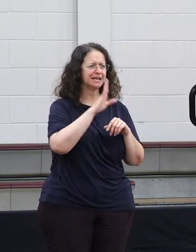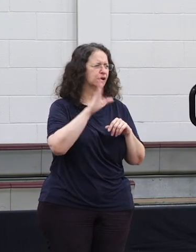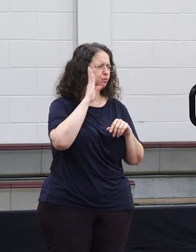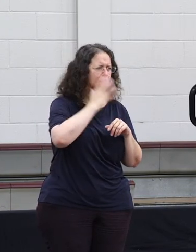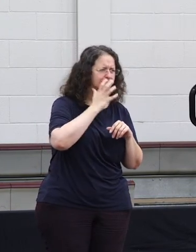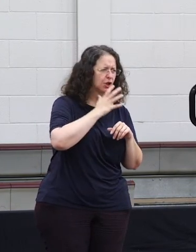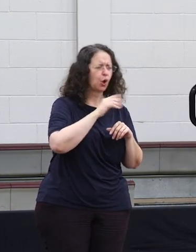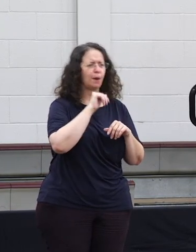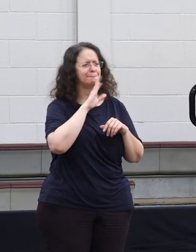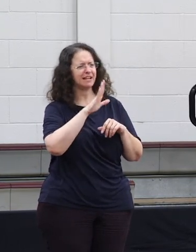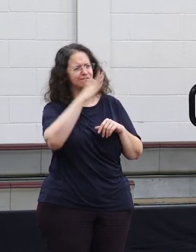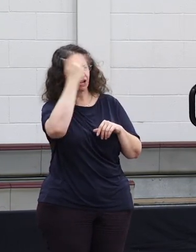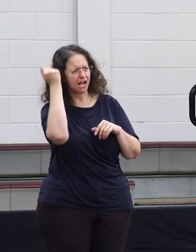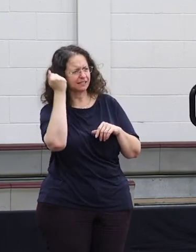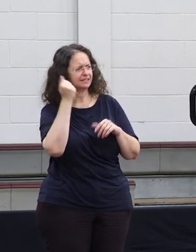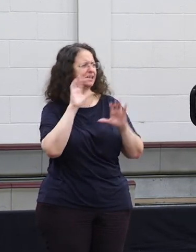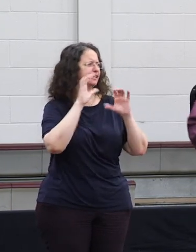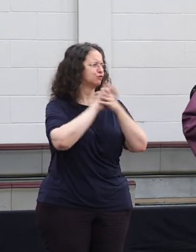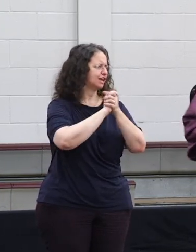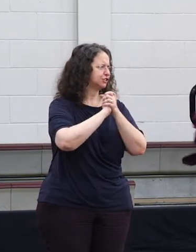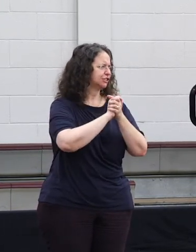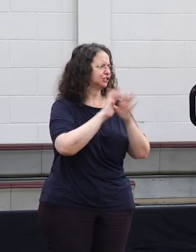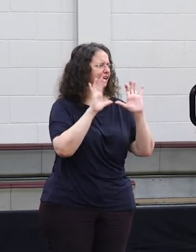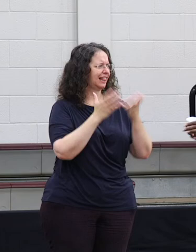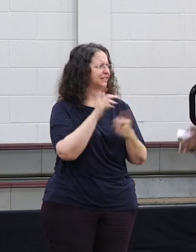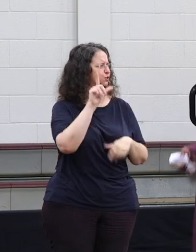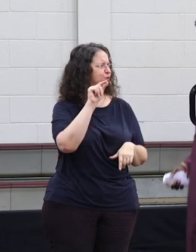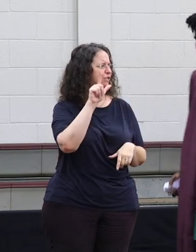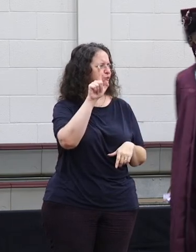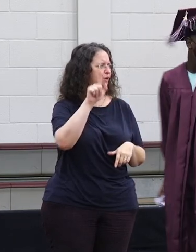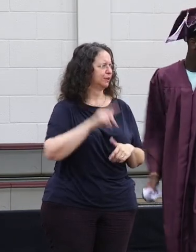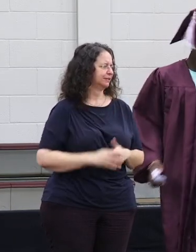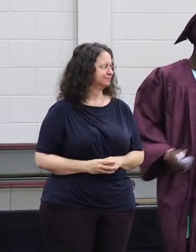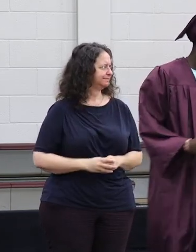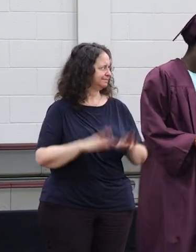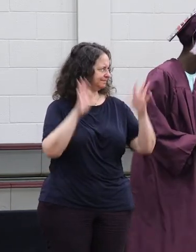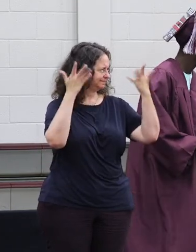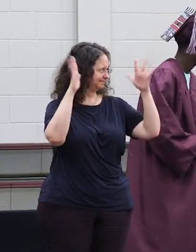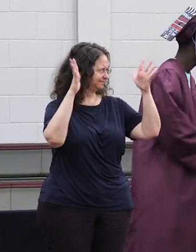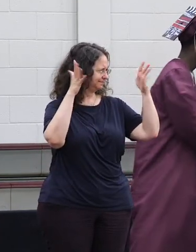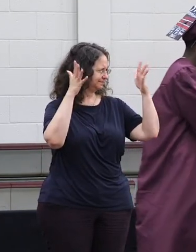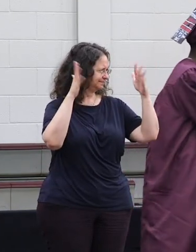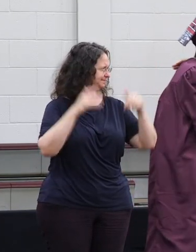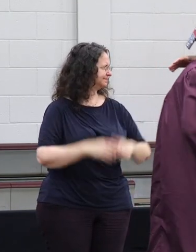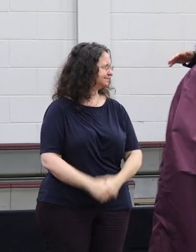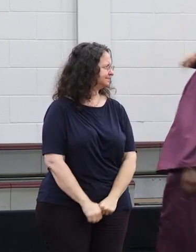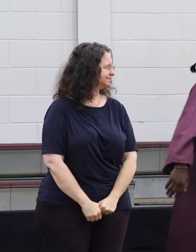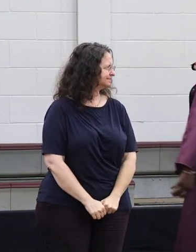Congratulations, class of 2021.